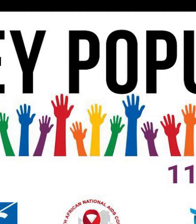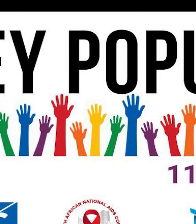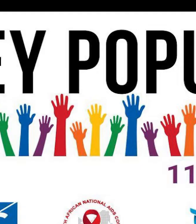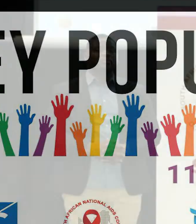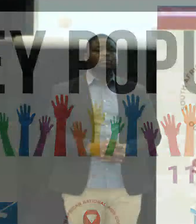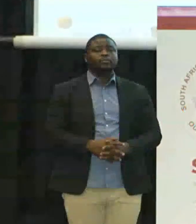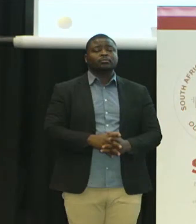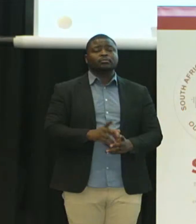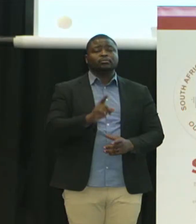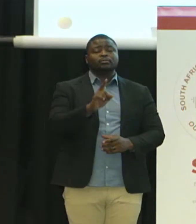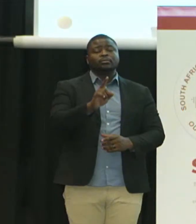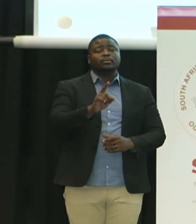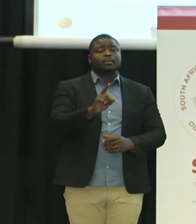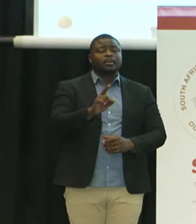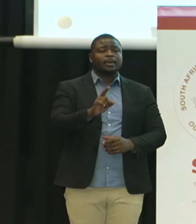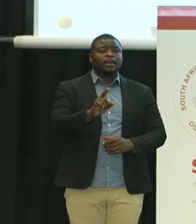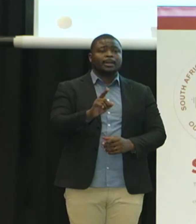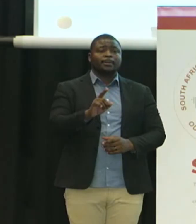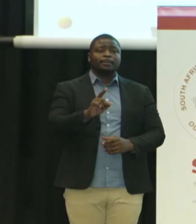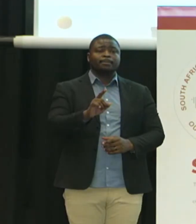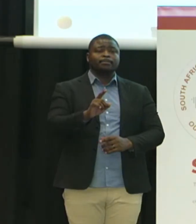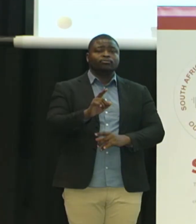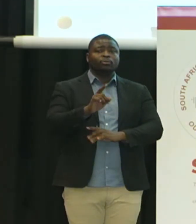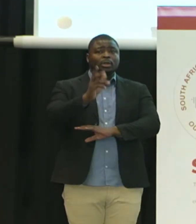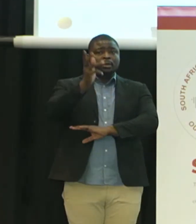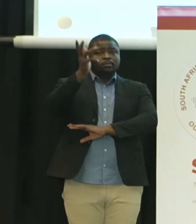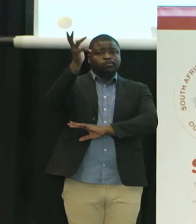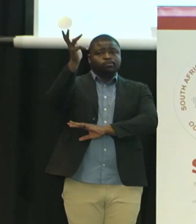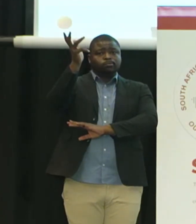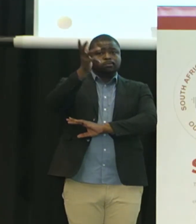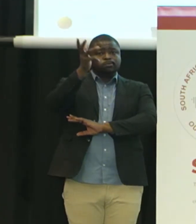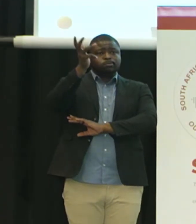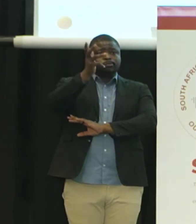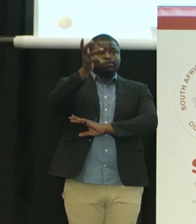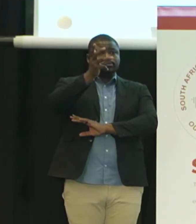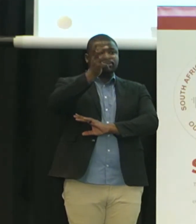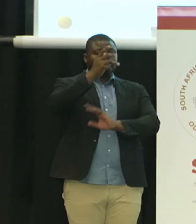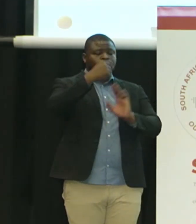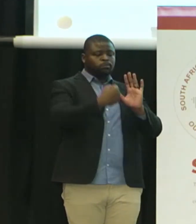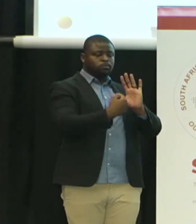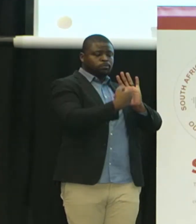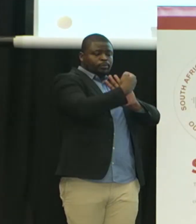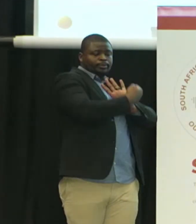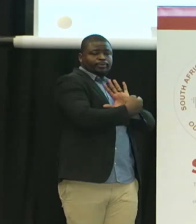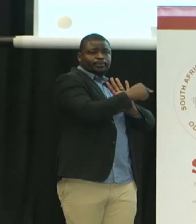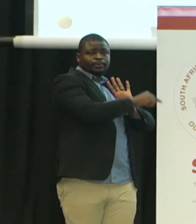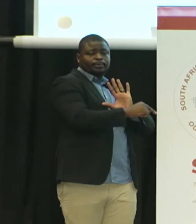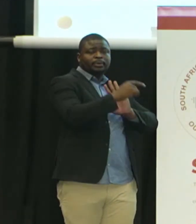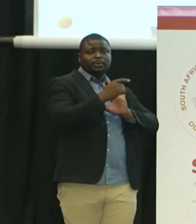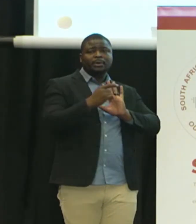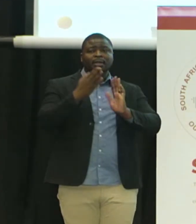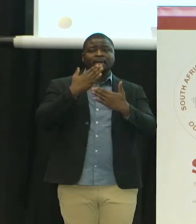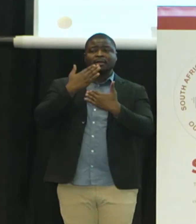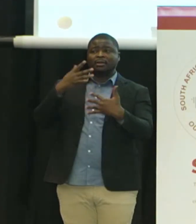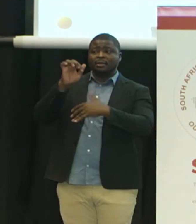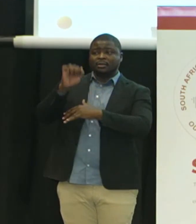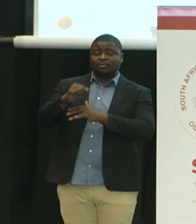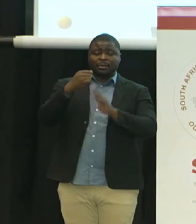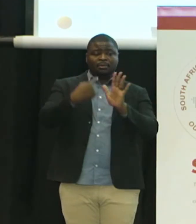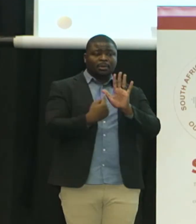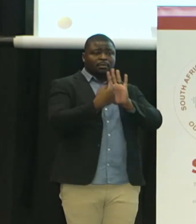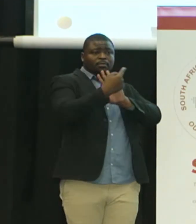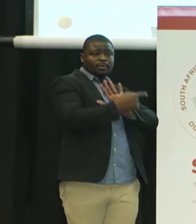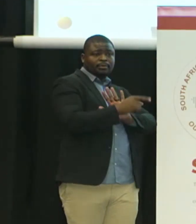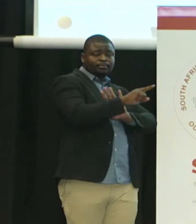Thank you once again to speakers that spoke before me. They have set the tone for